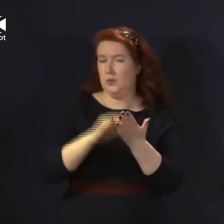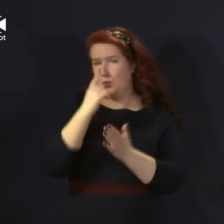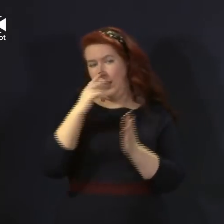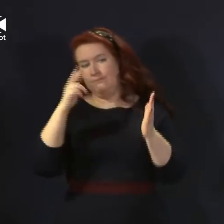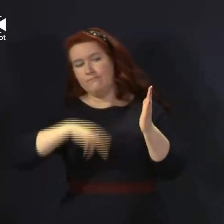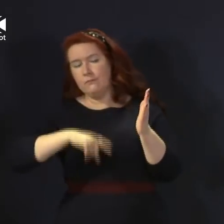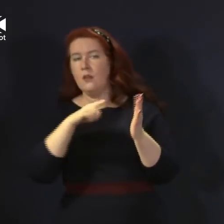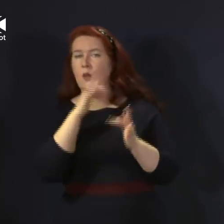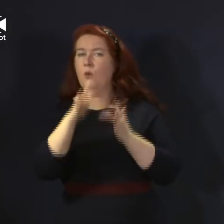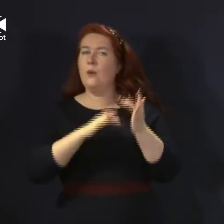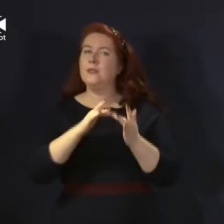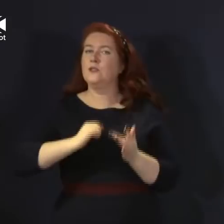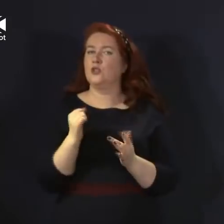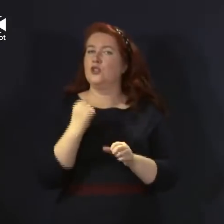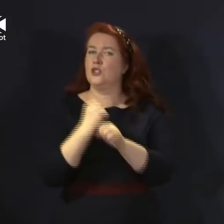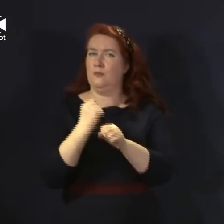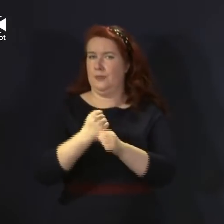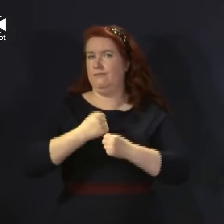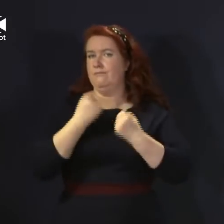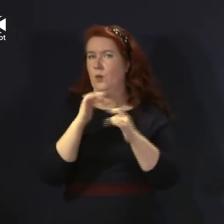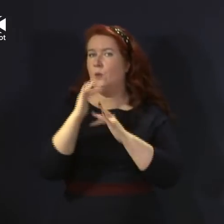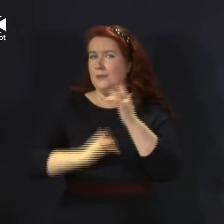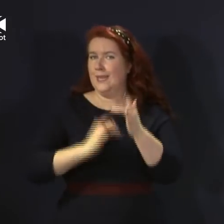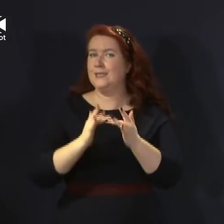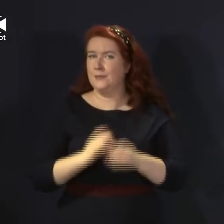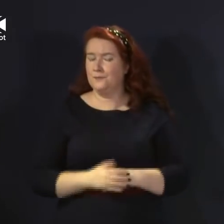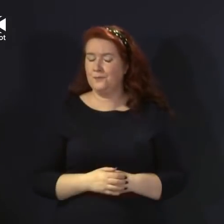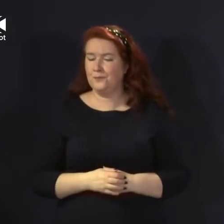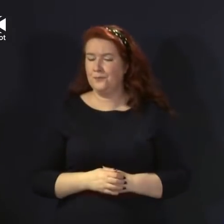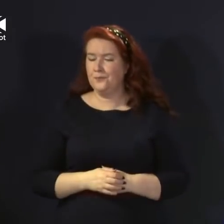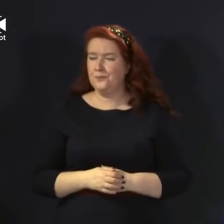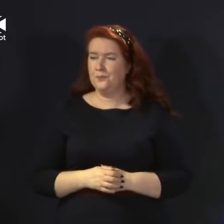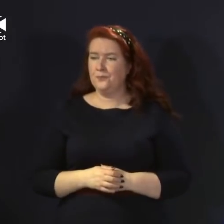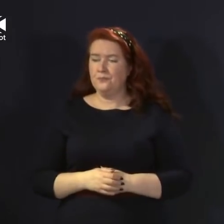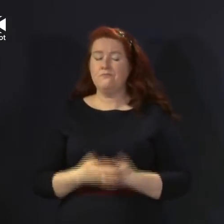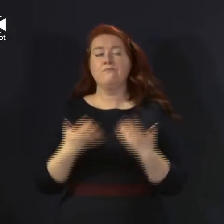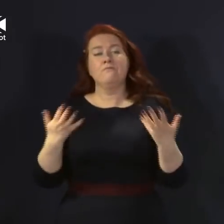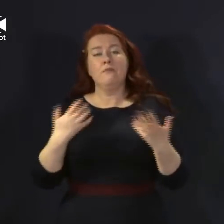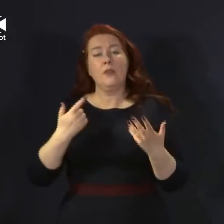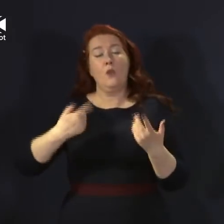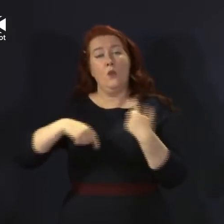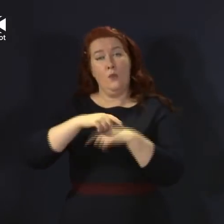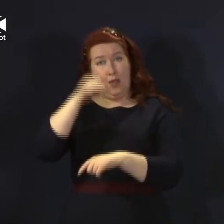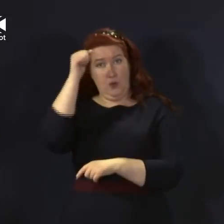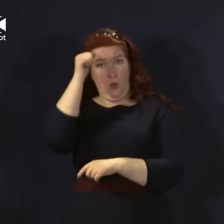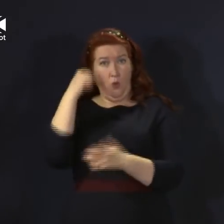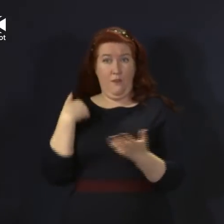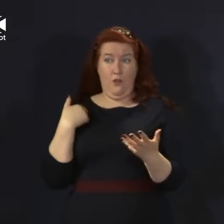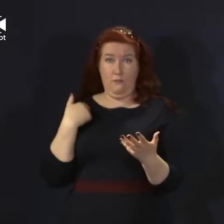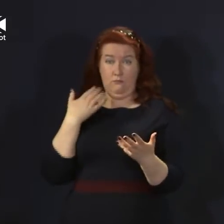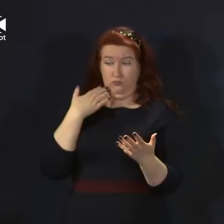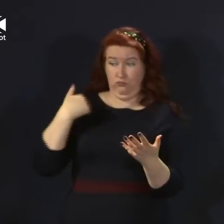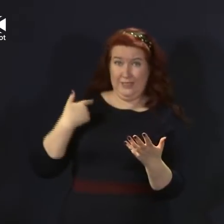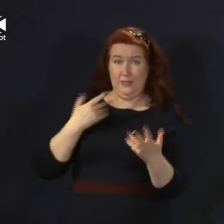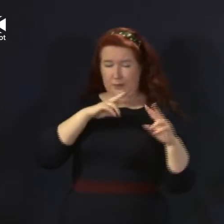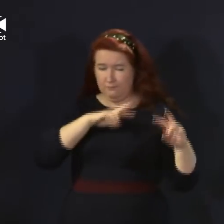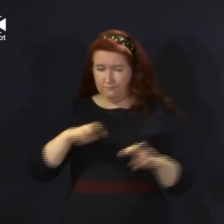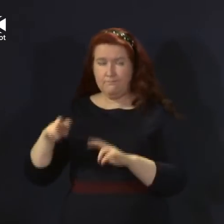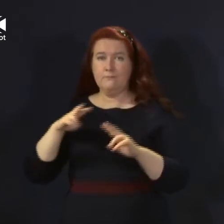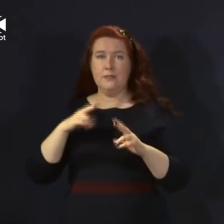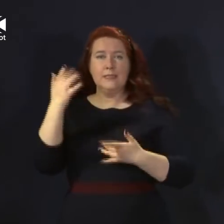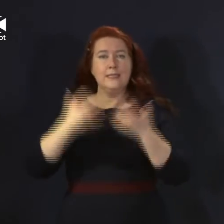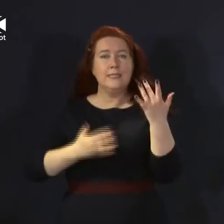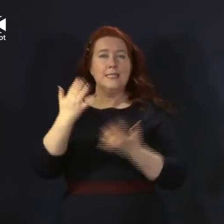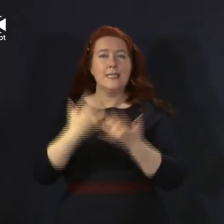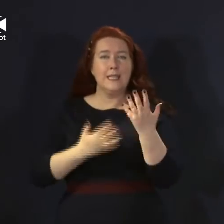they are published on the Scottish Government website. However, what we know from our recent run of daily statistics